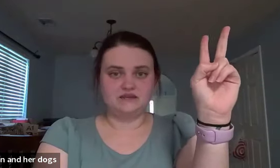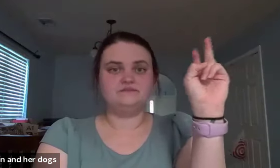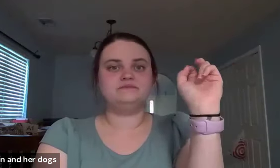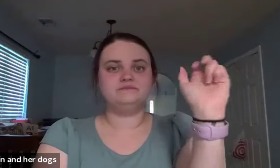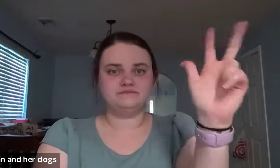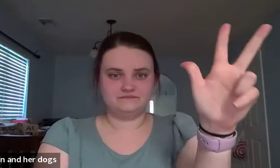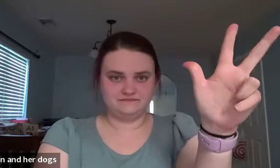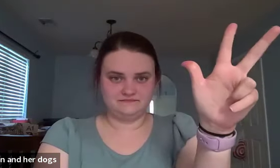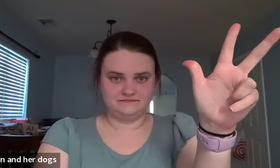3.